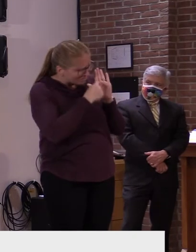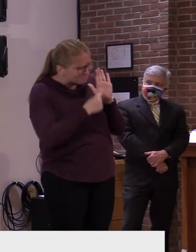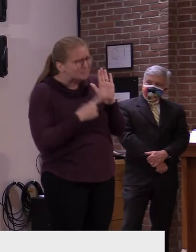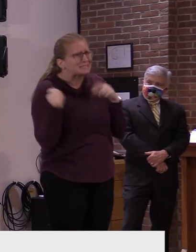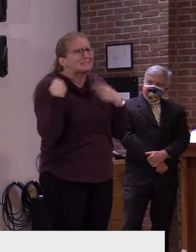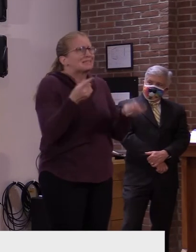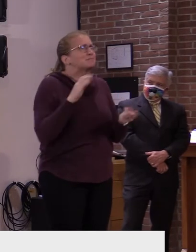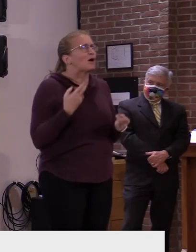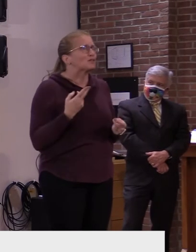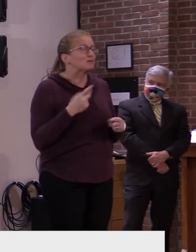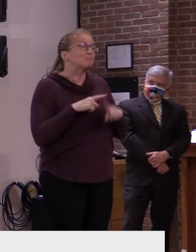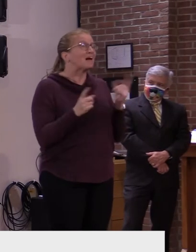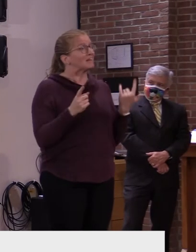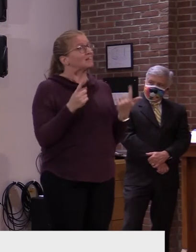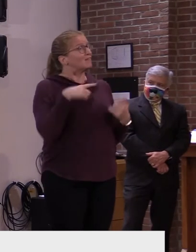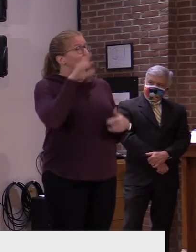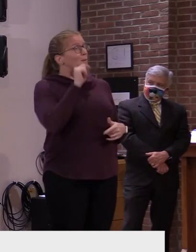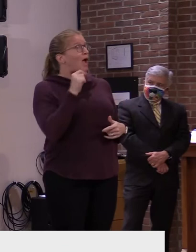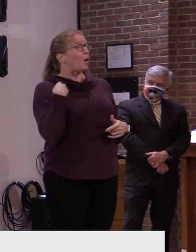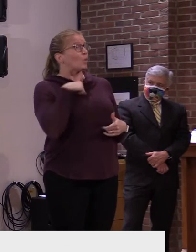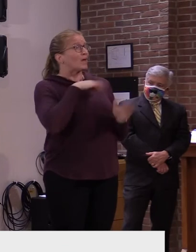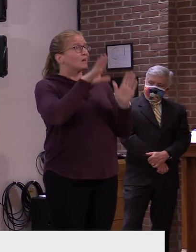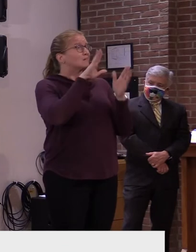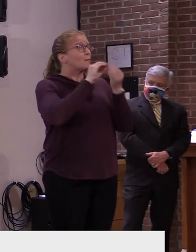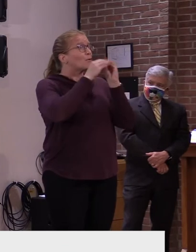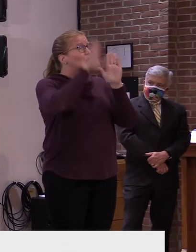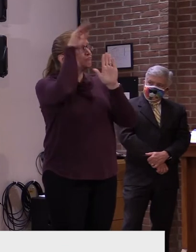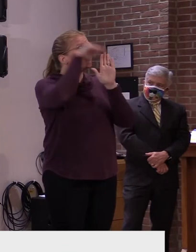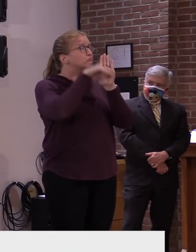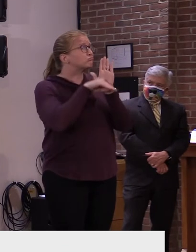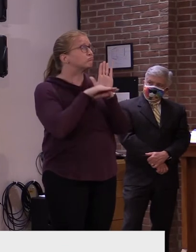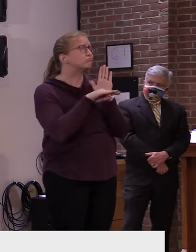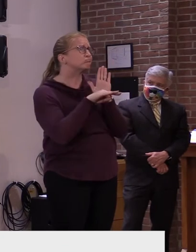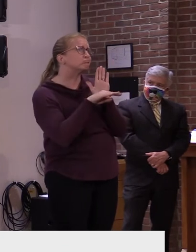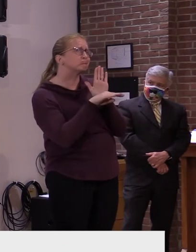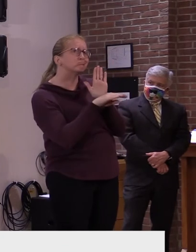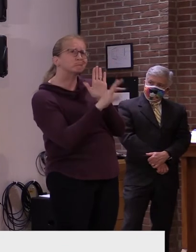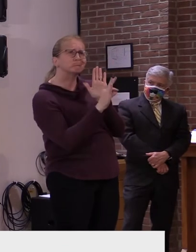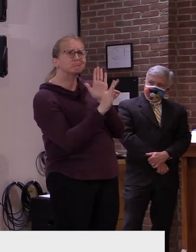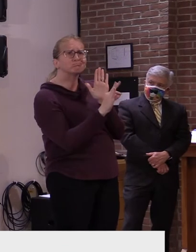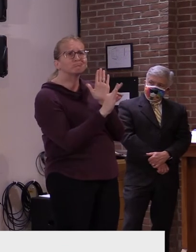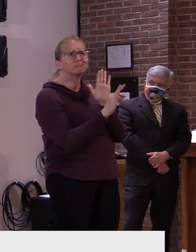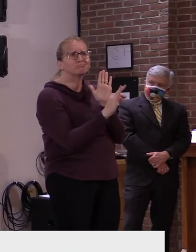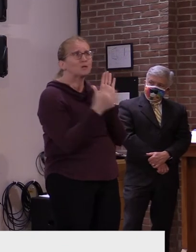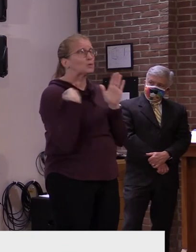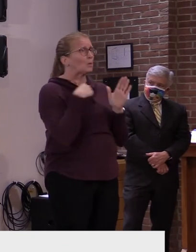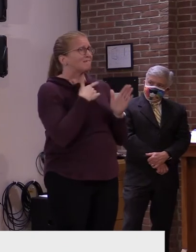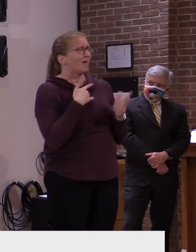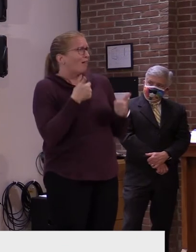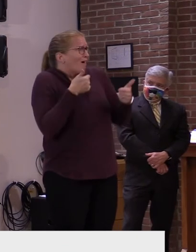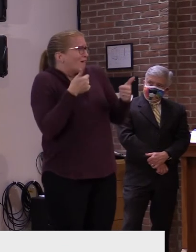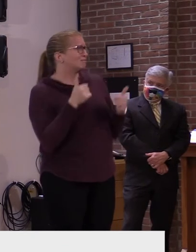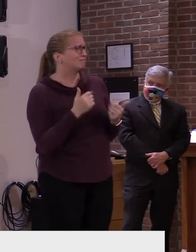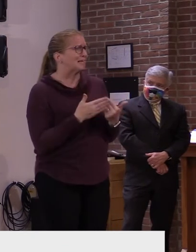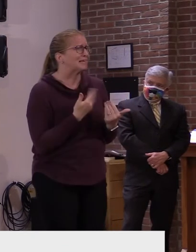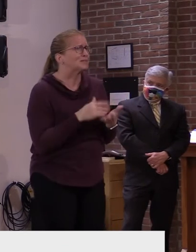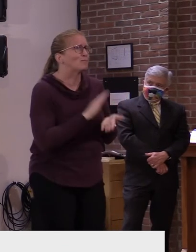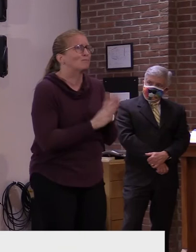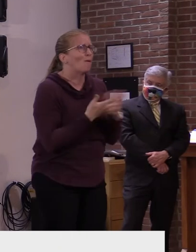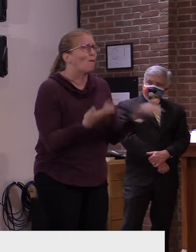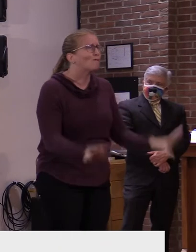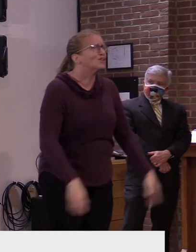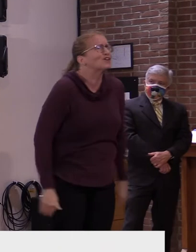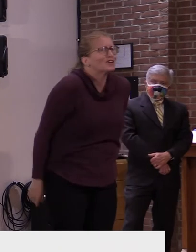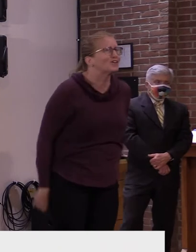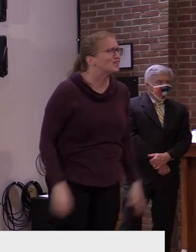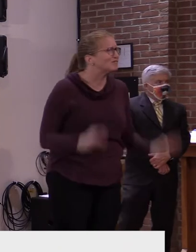victim of our own success when we look at us compared to other states i i watch wyoming